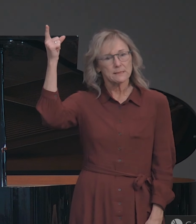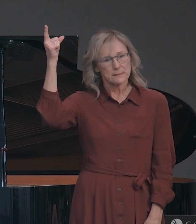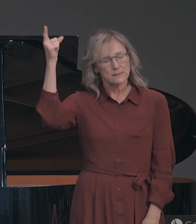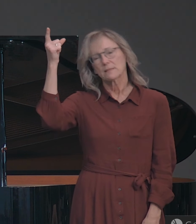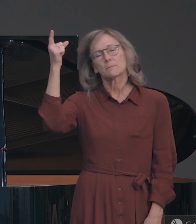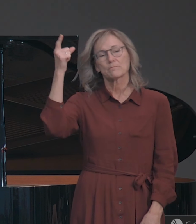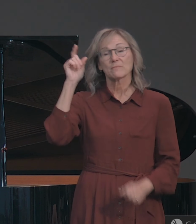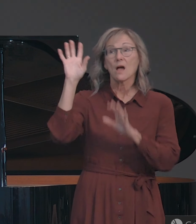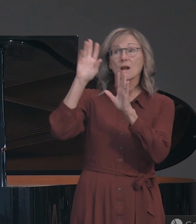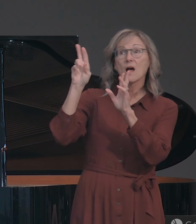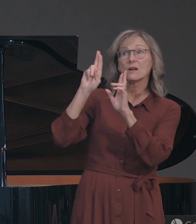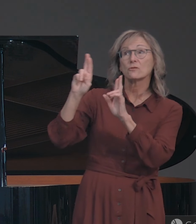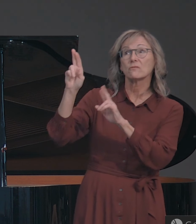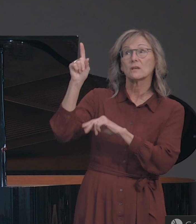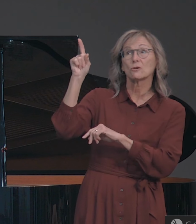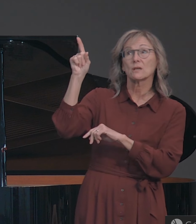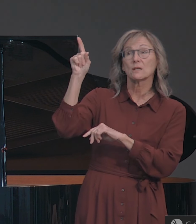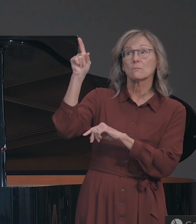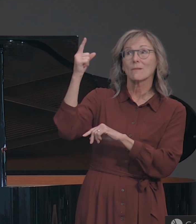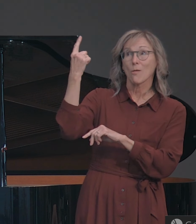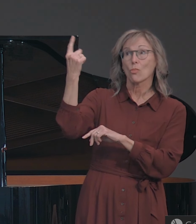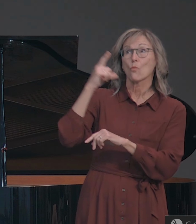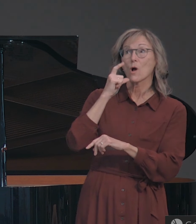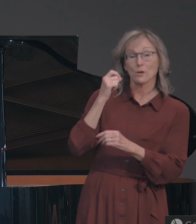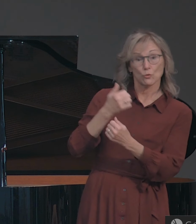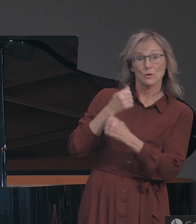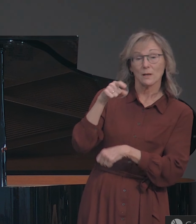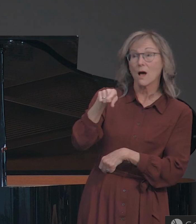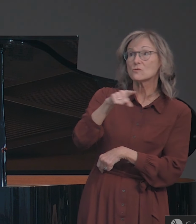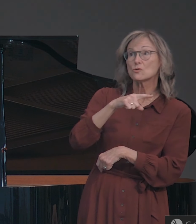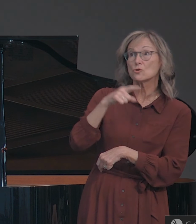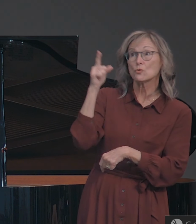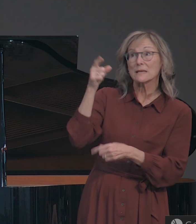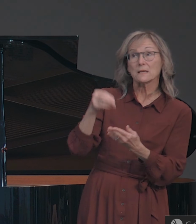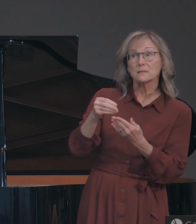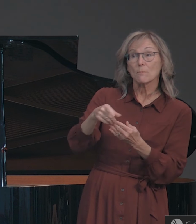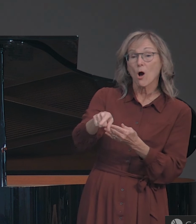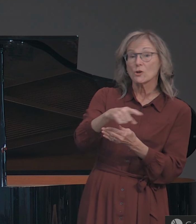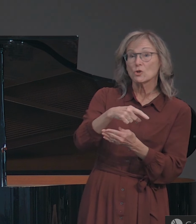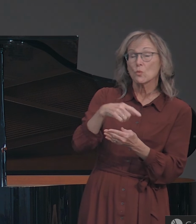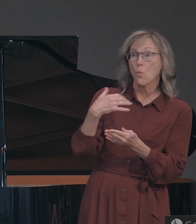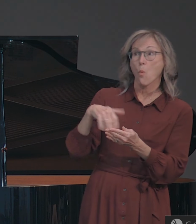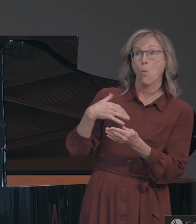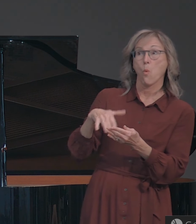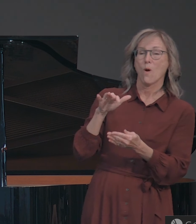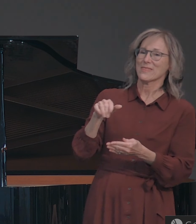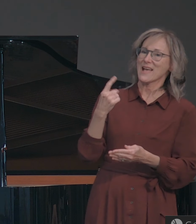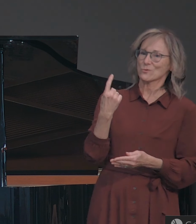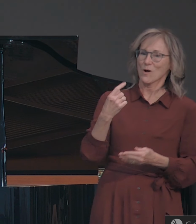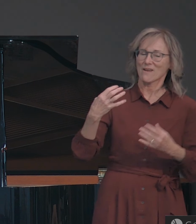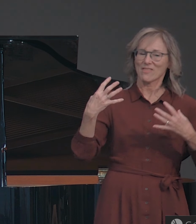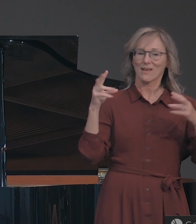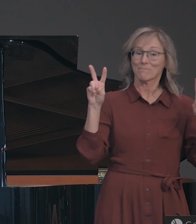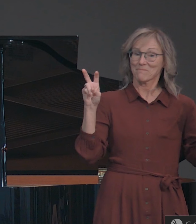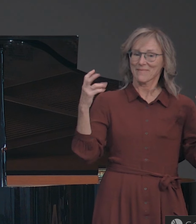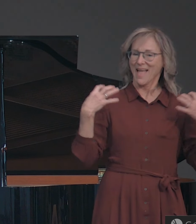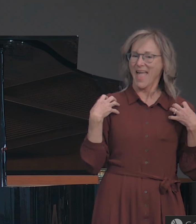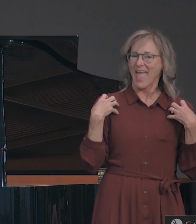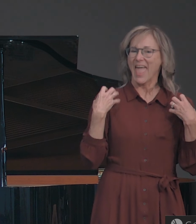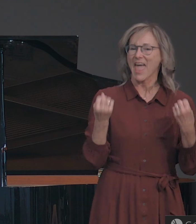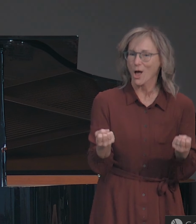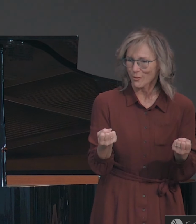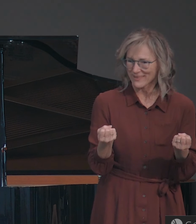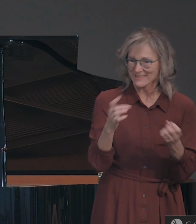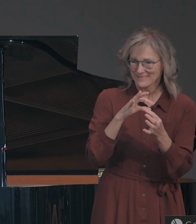And to fear the one who loves you and has purchased you. And friends, that's one of the healthiest things that we can do as